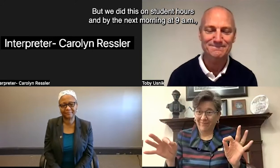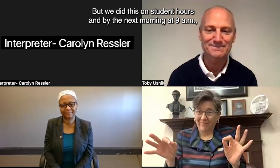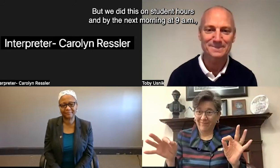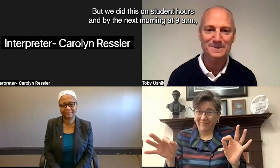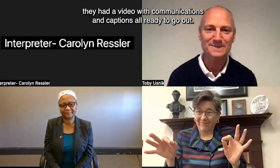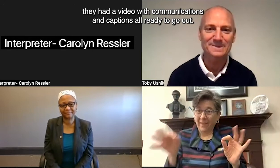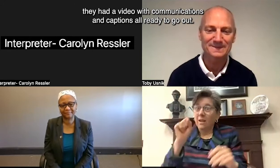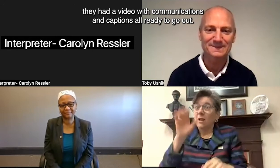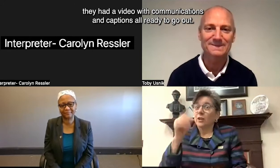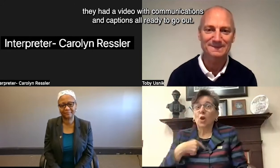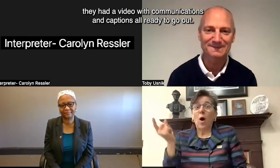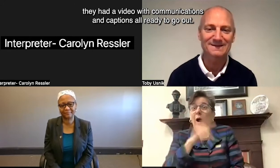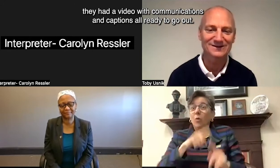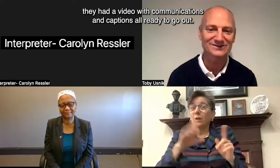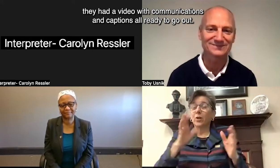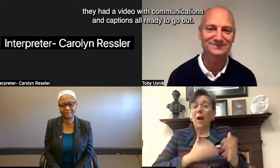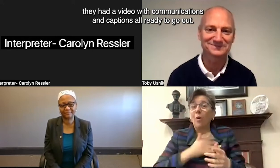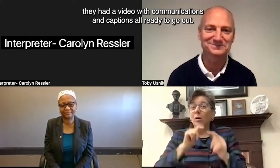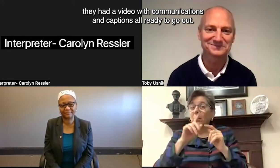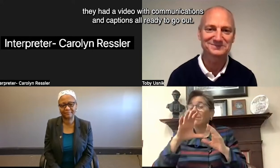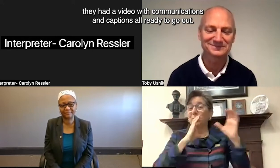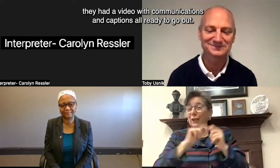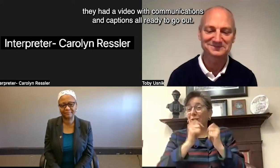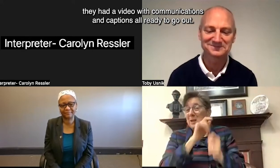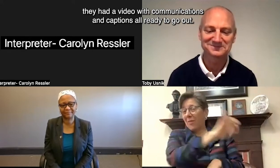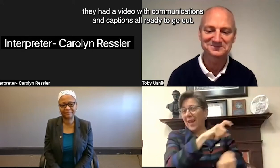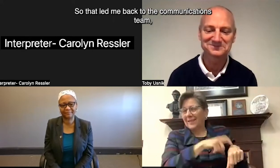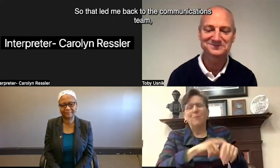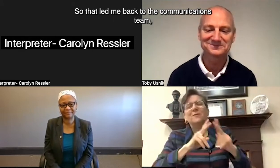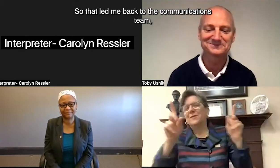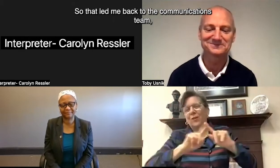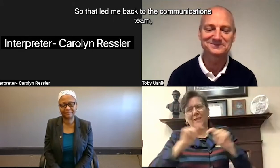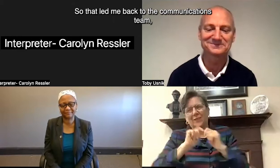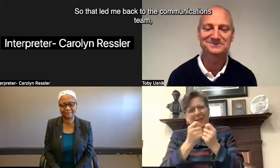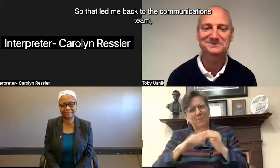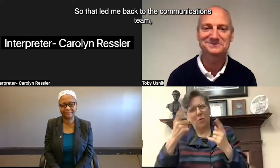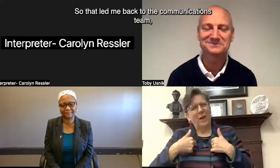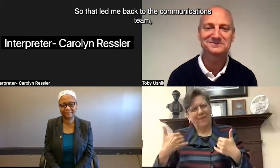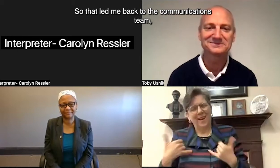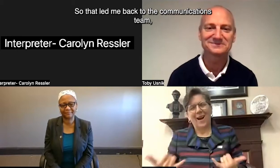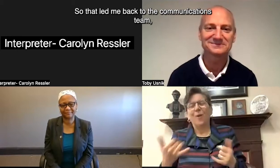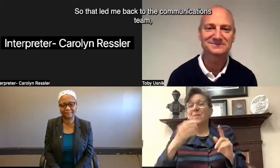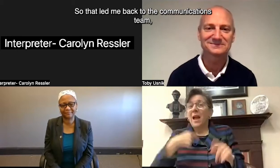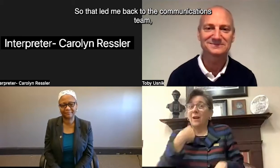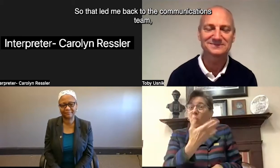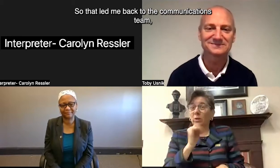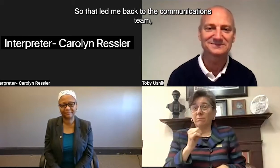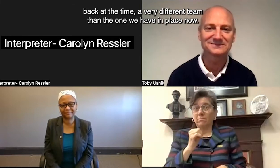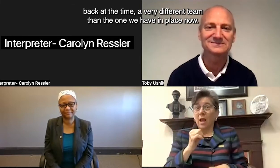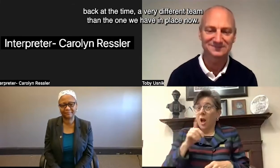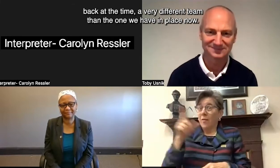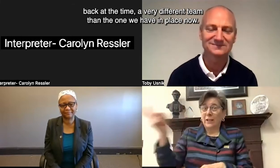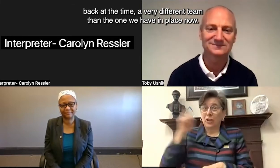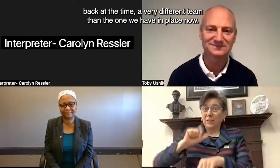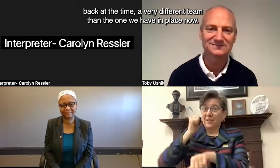communications and captions all ready to go out. So that led me back to the communications team back at the time, very different team than the one we have in